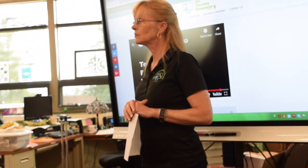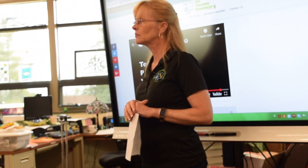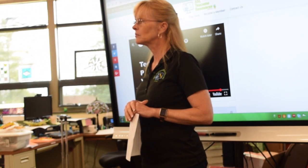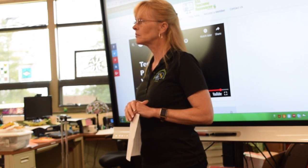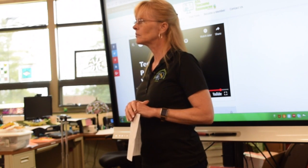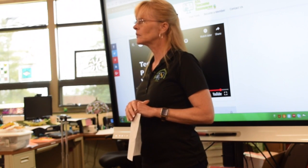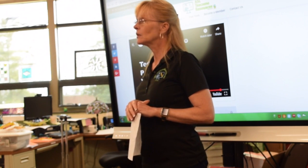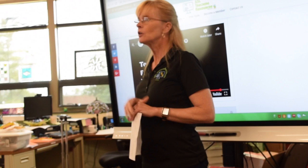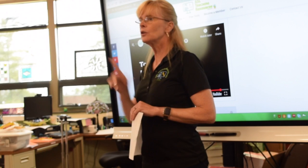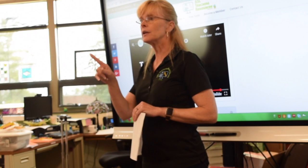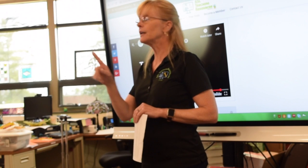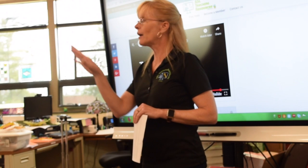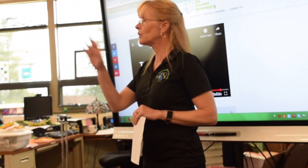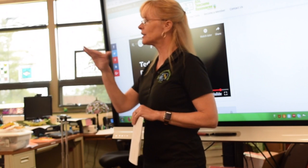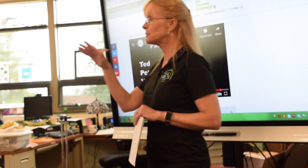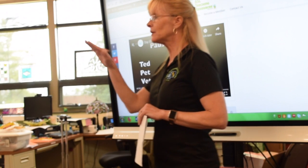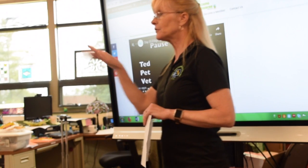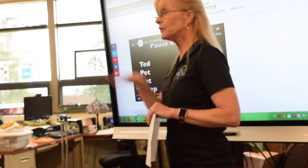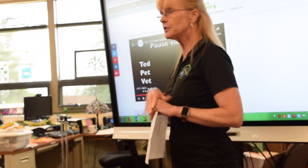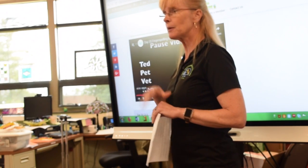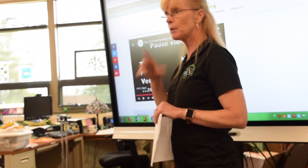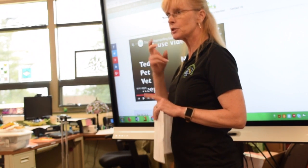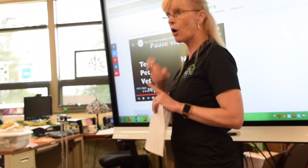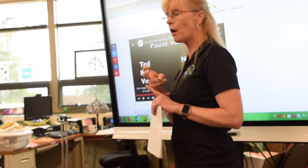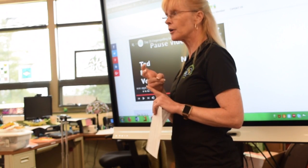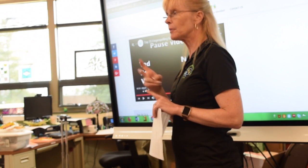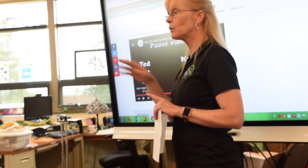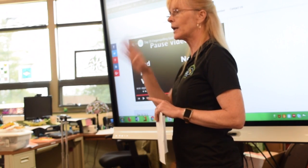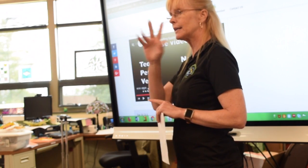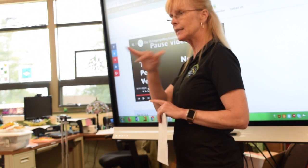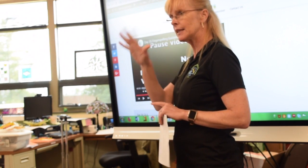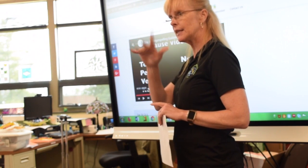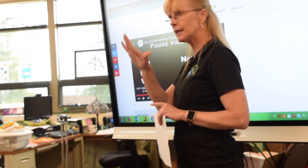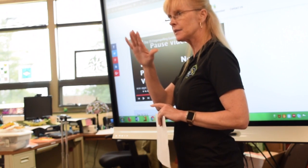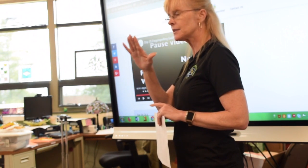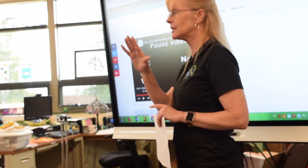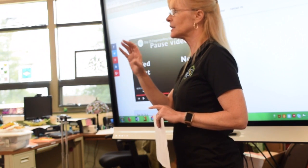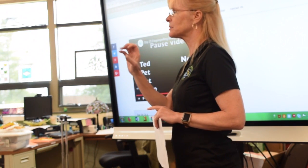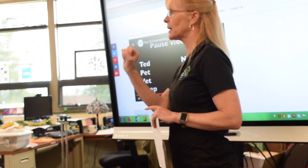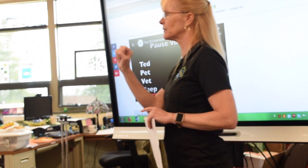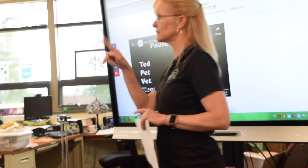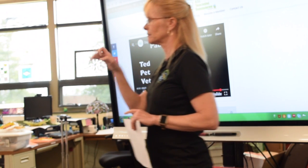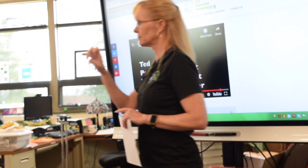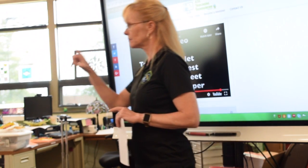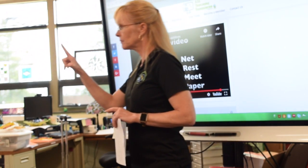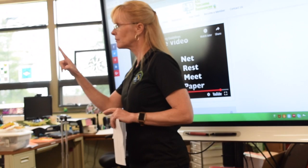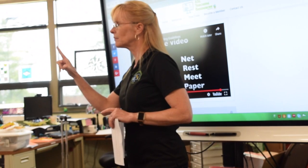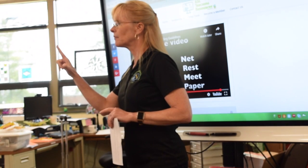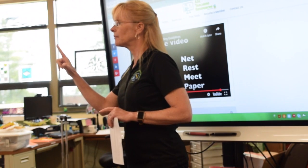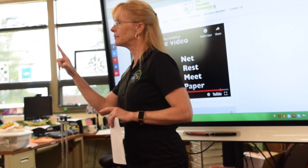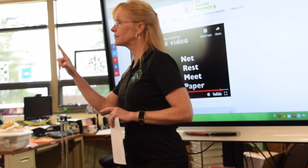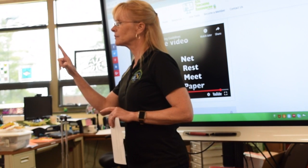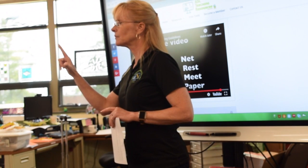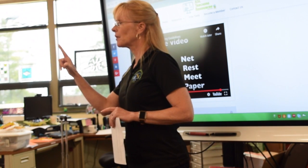Spell. Good. Now, when I spelled the first time, it was harder, but when I did this, then I spelled. Still missed